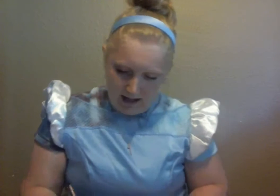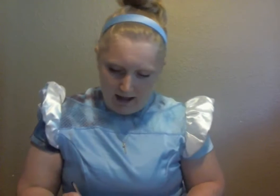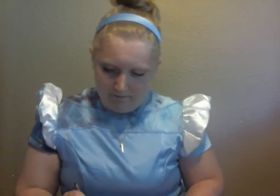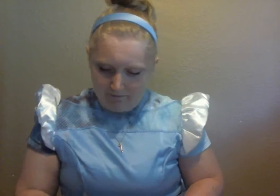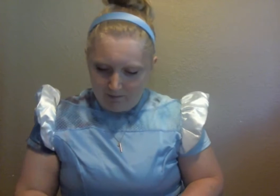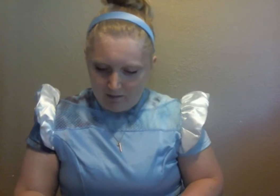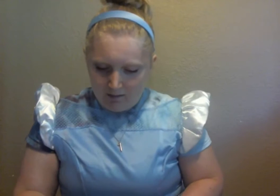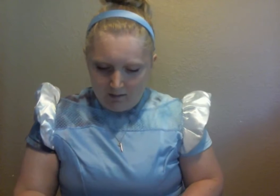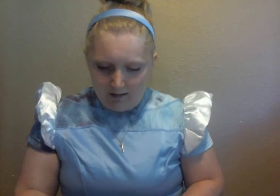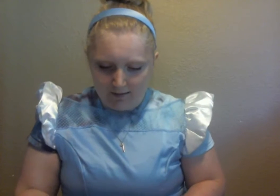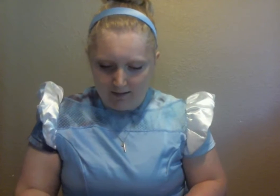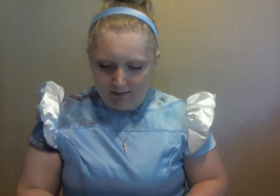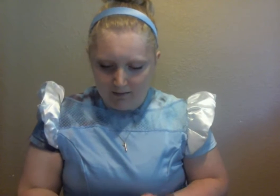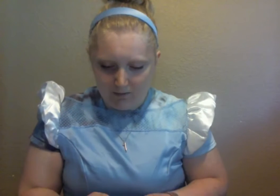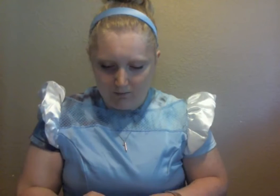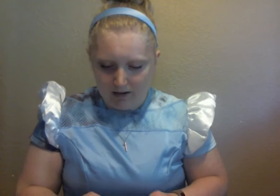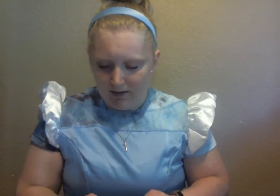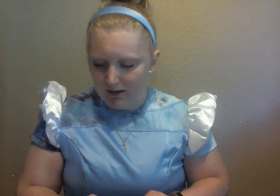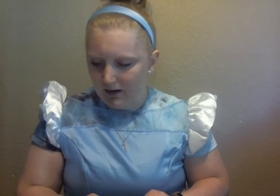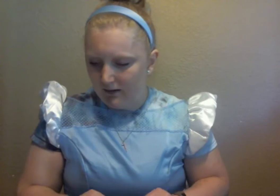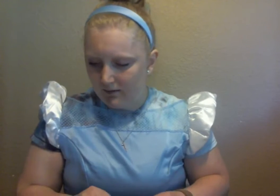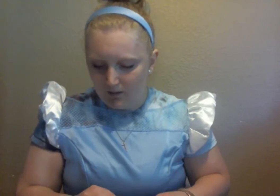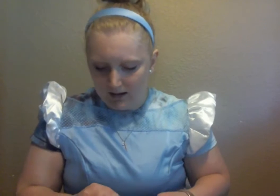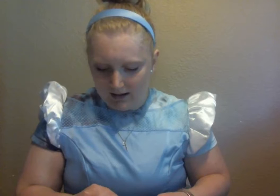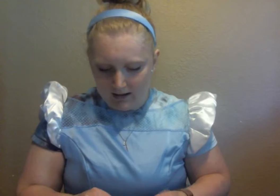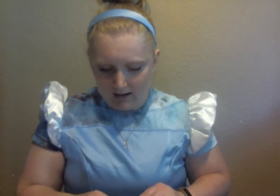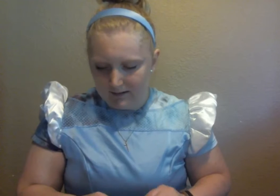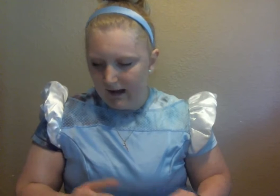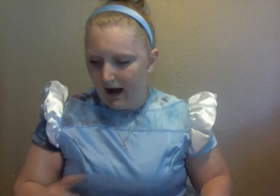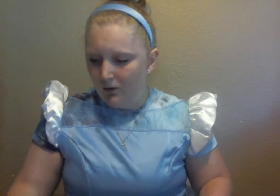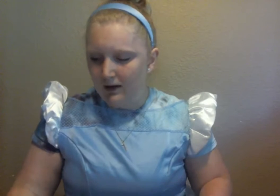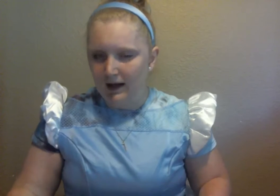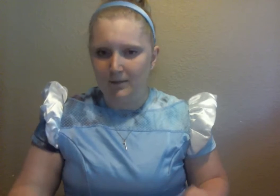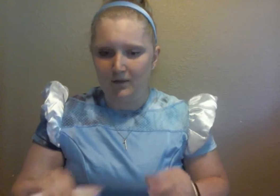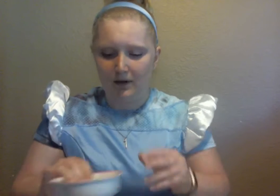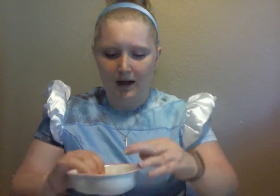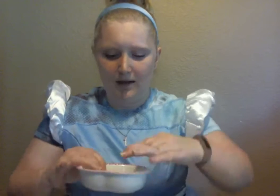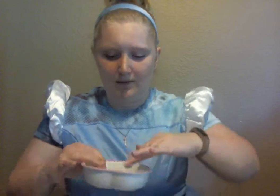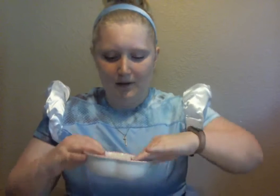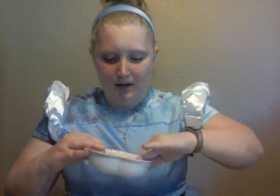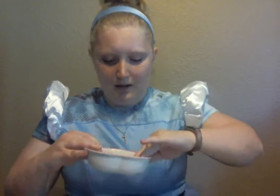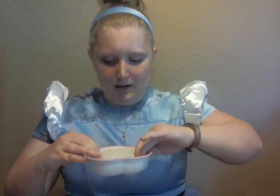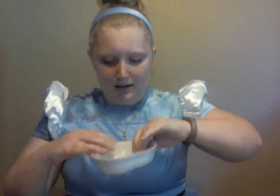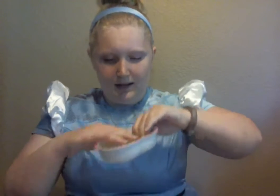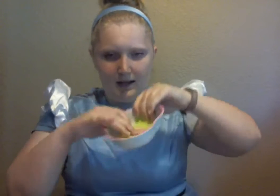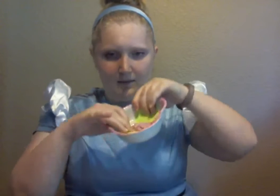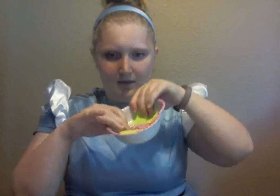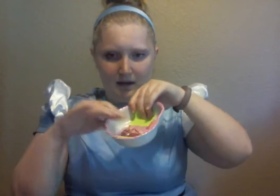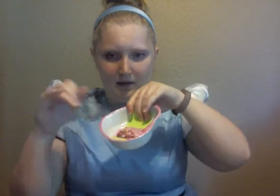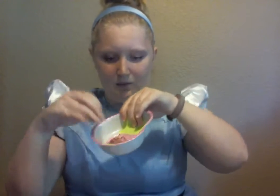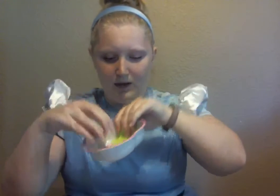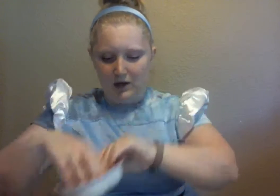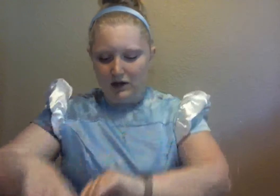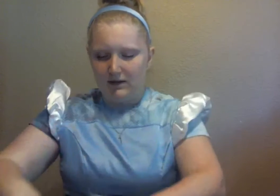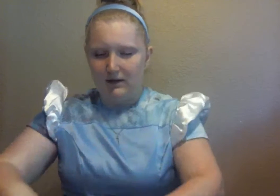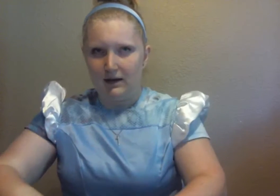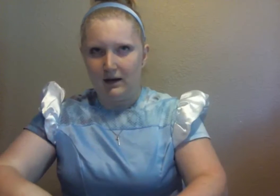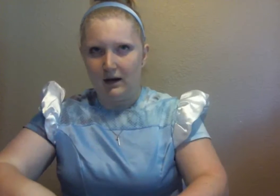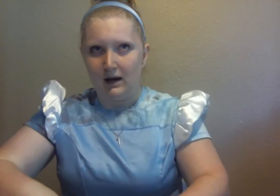okay. And then next we need a town name. So I have names and locations in here, and I'm